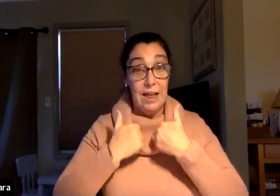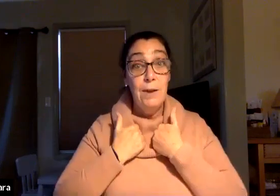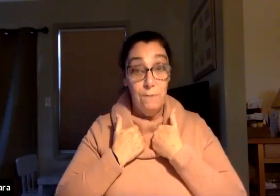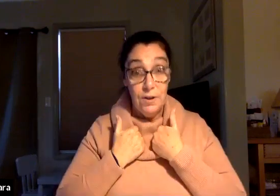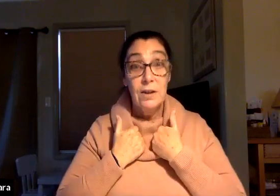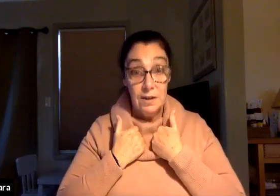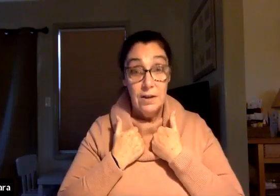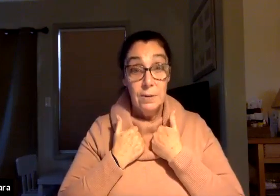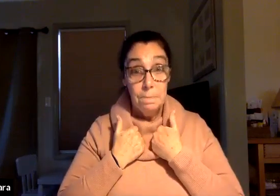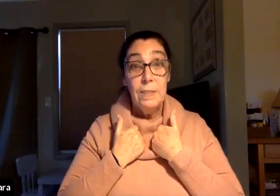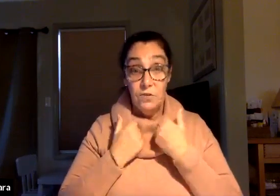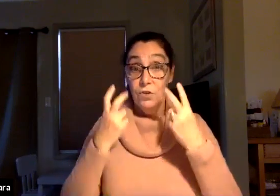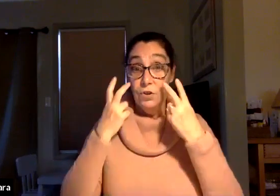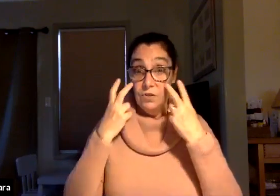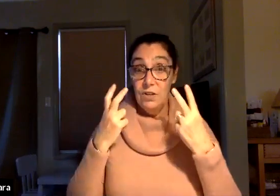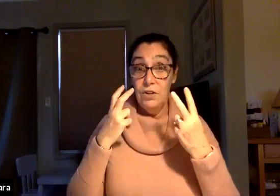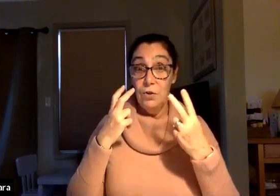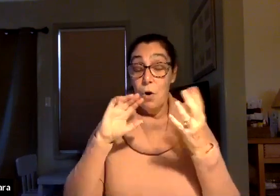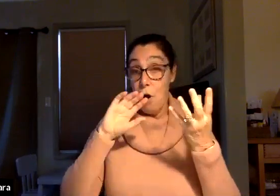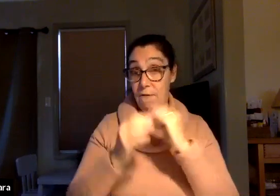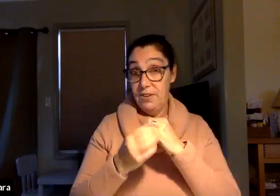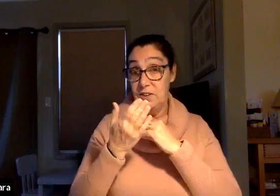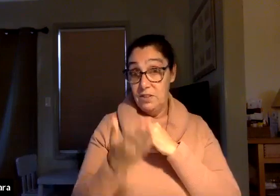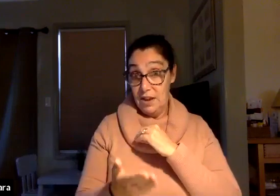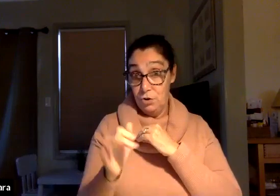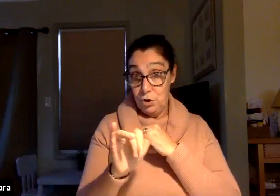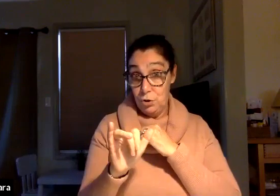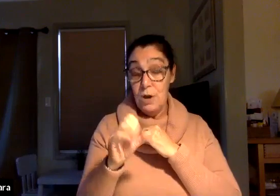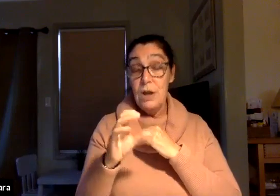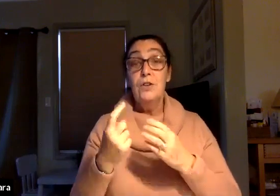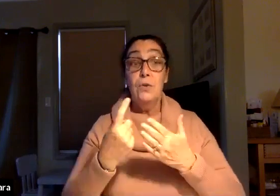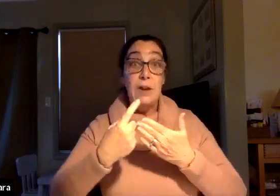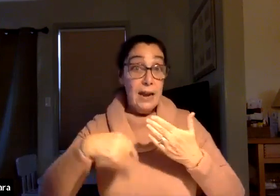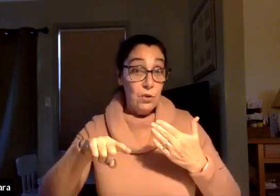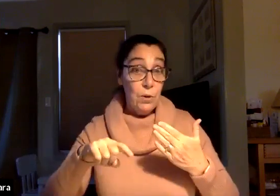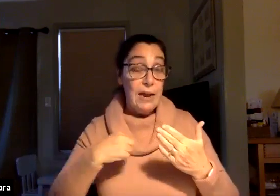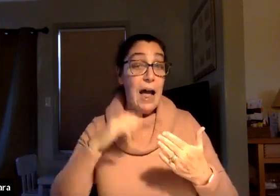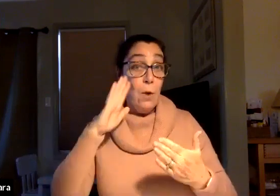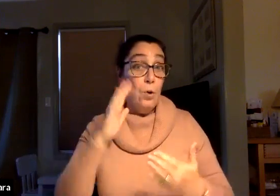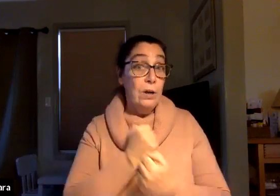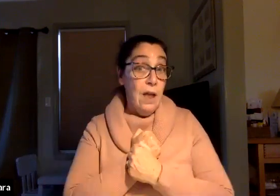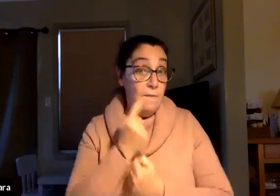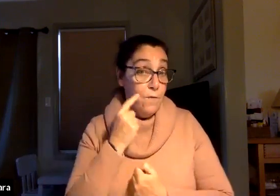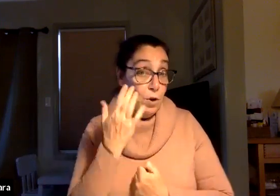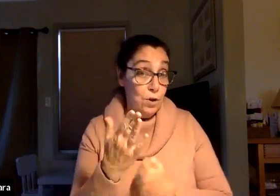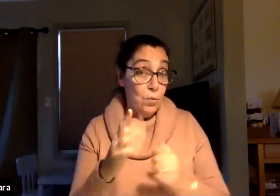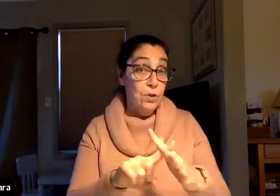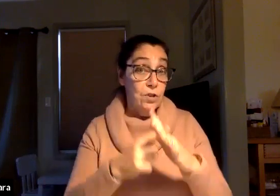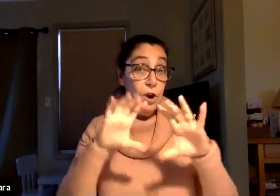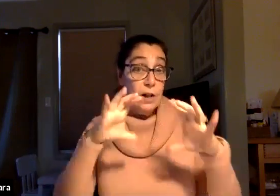life. So you'll see your offices there too. So next week, I would love for you, we'll start